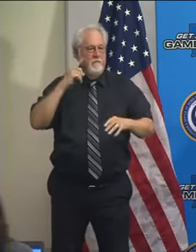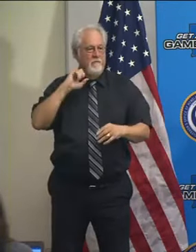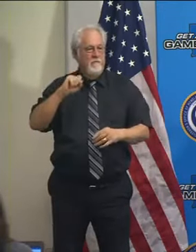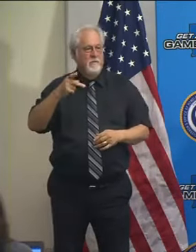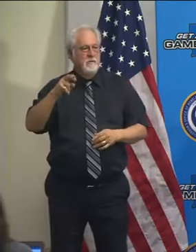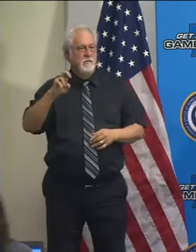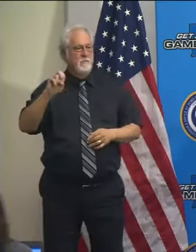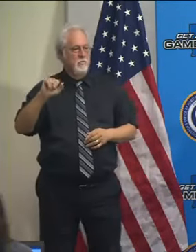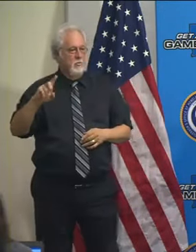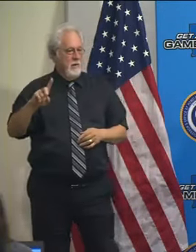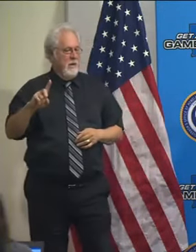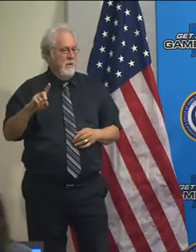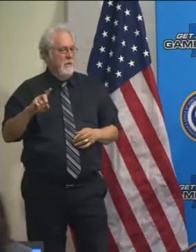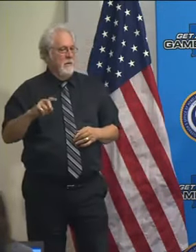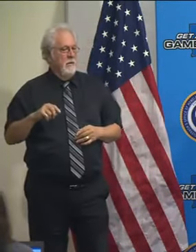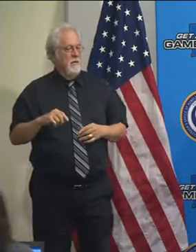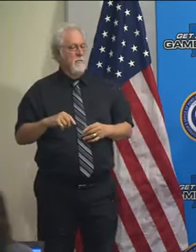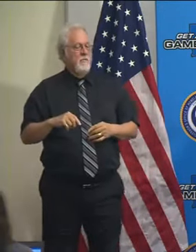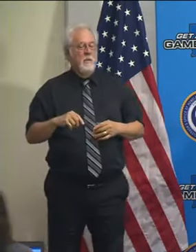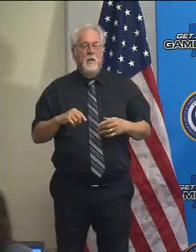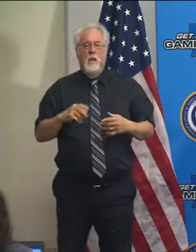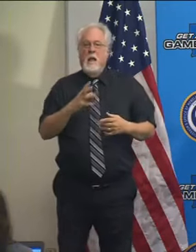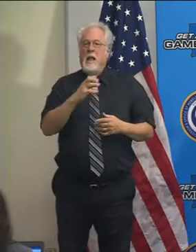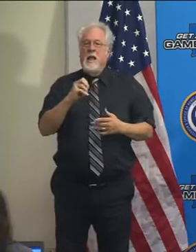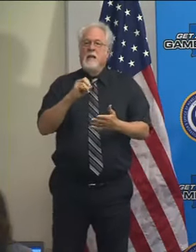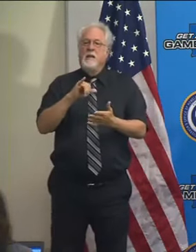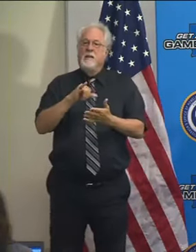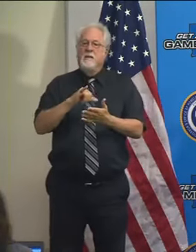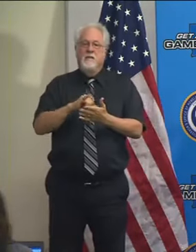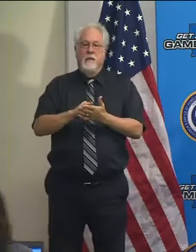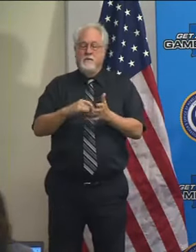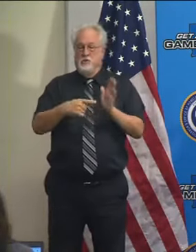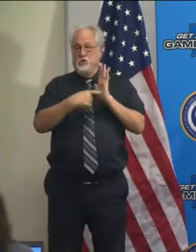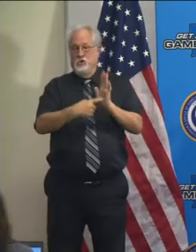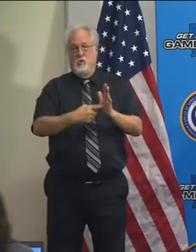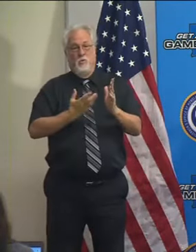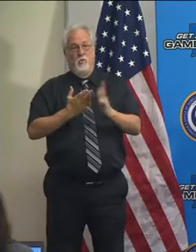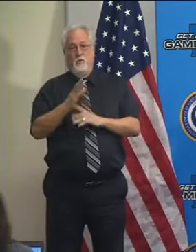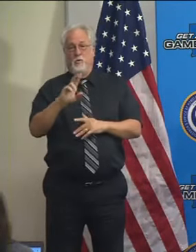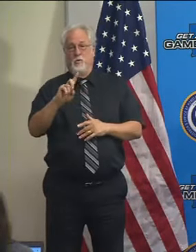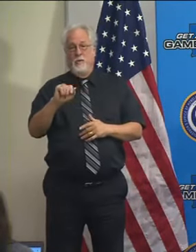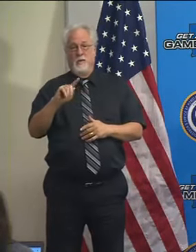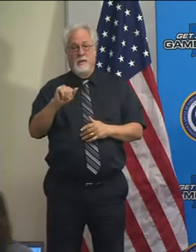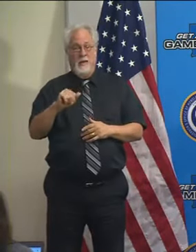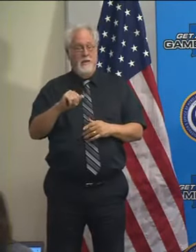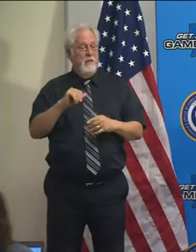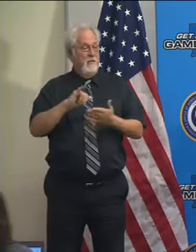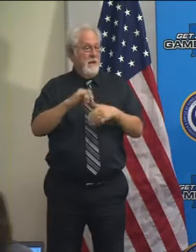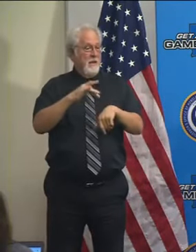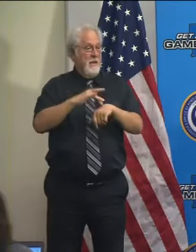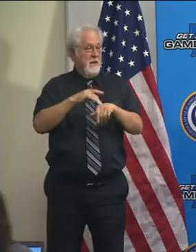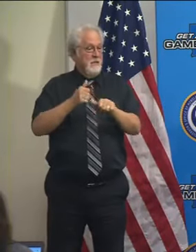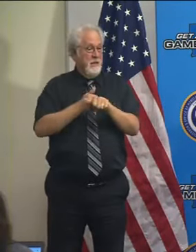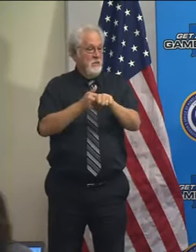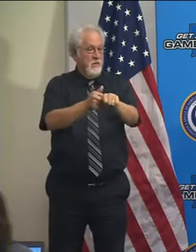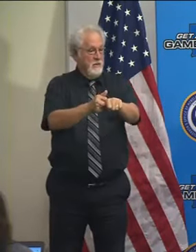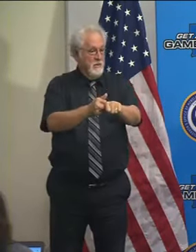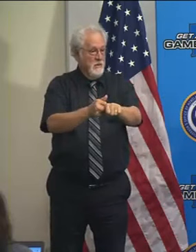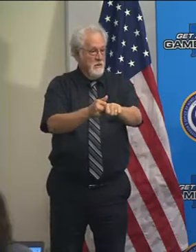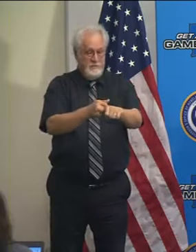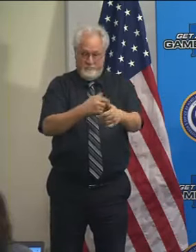spread of the coronavirus. And that's been borne out by the contact tracing efforts here as